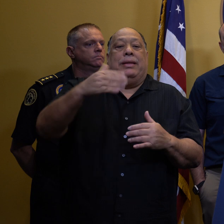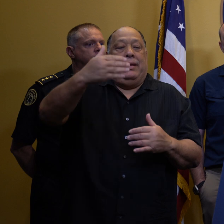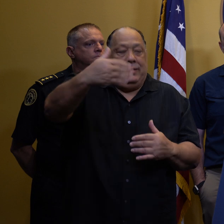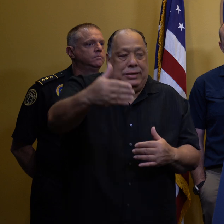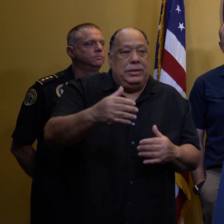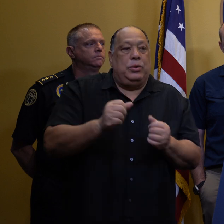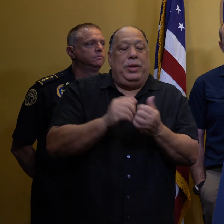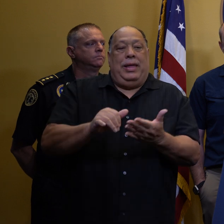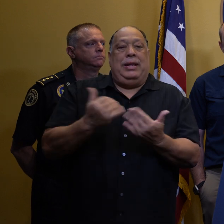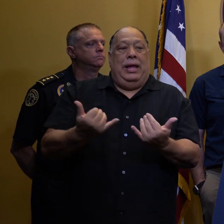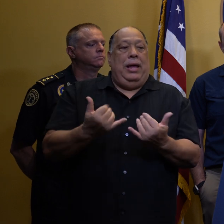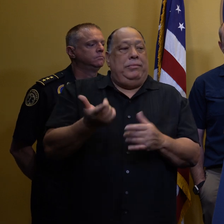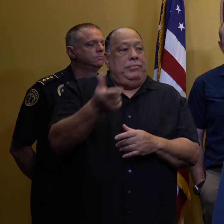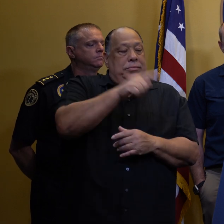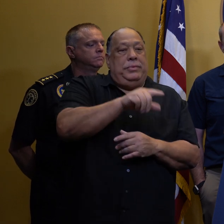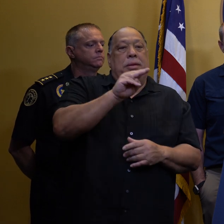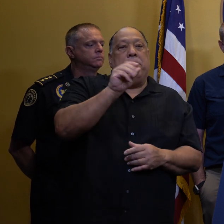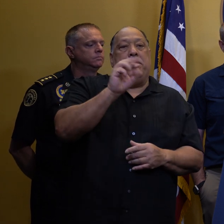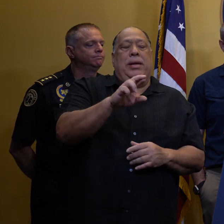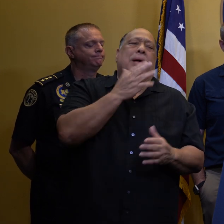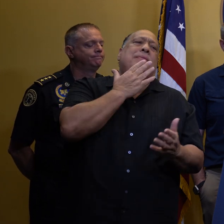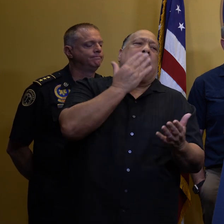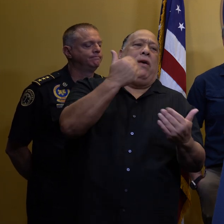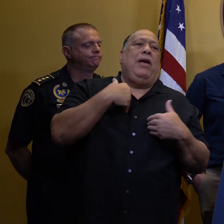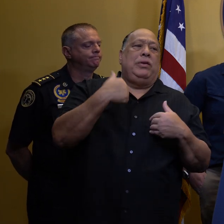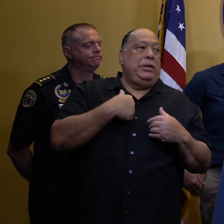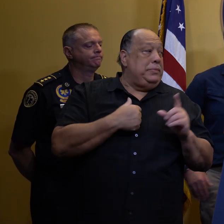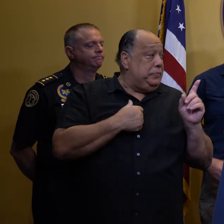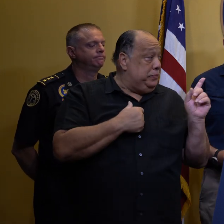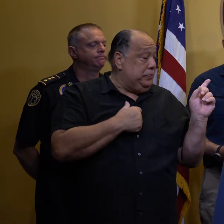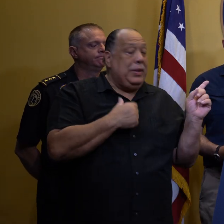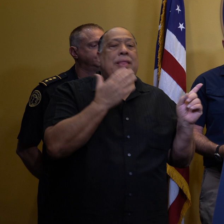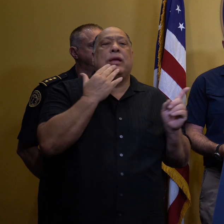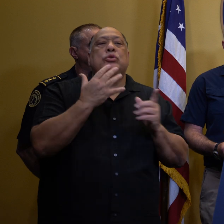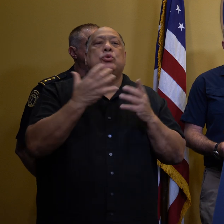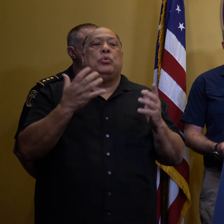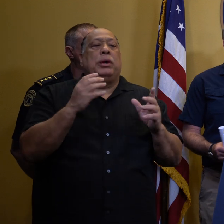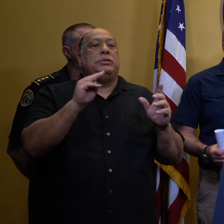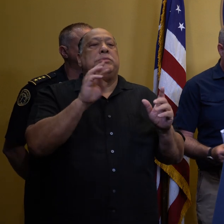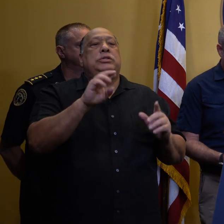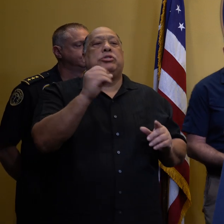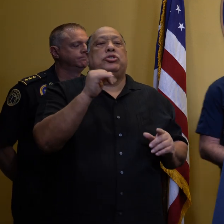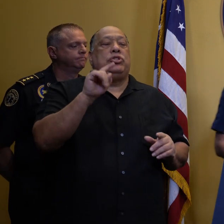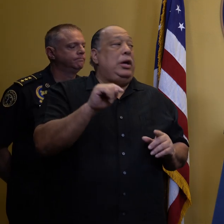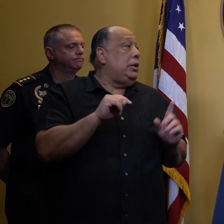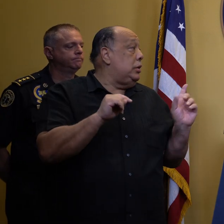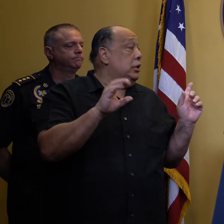with that, I will turn it back to the mayor again. Thank you for having me. Thank you so much, Mr. Schott, and we'll hear from Colin